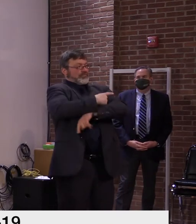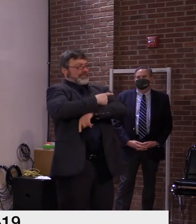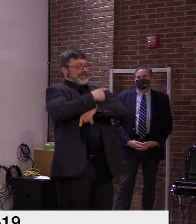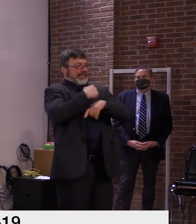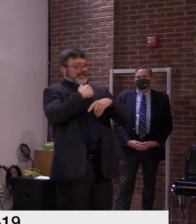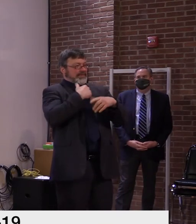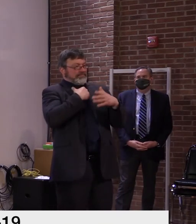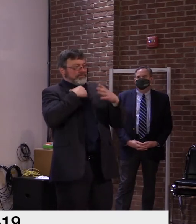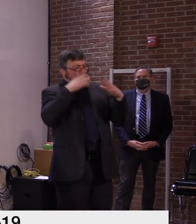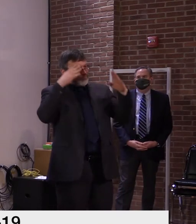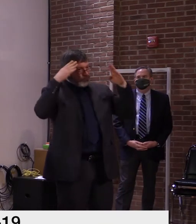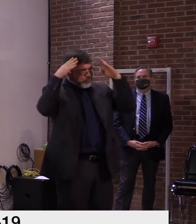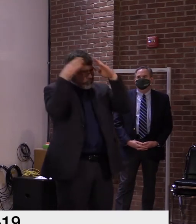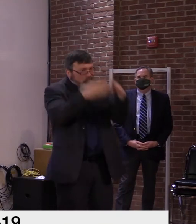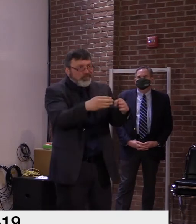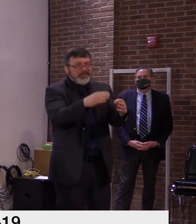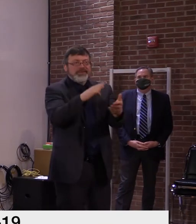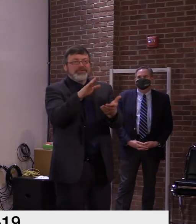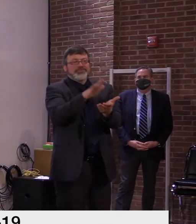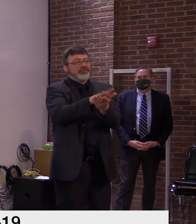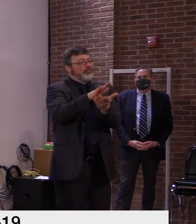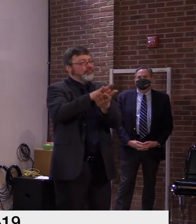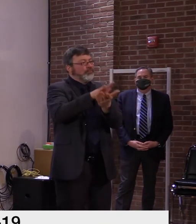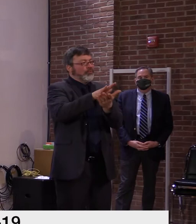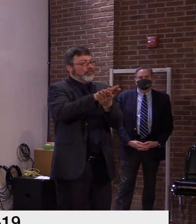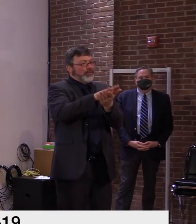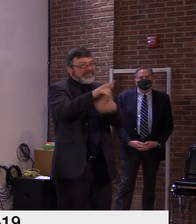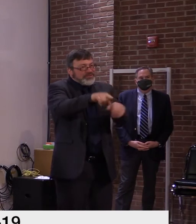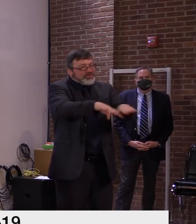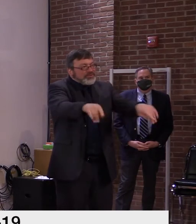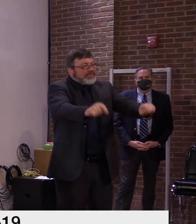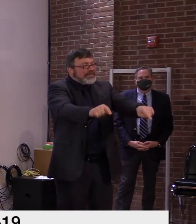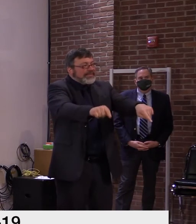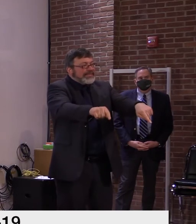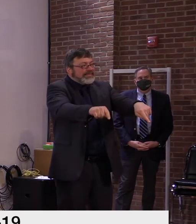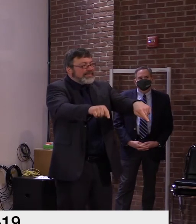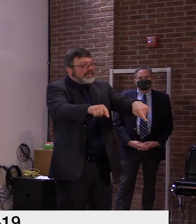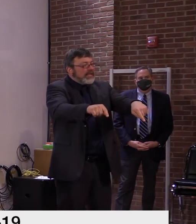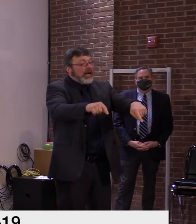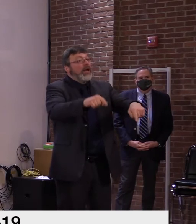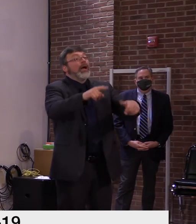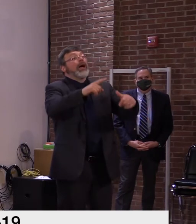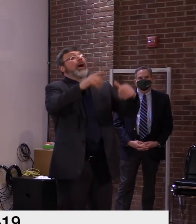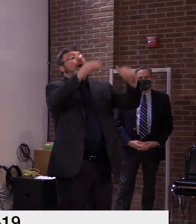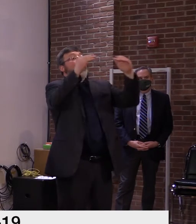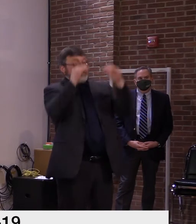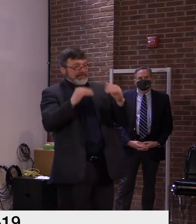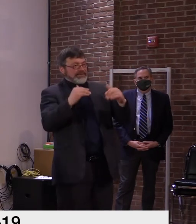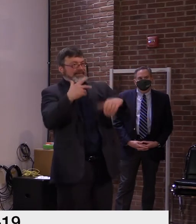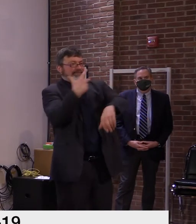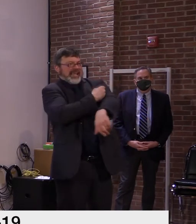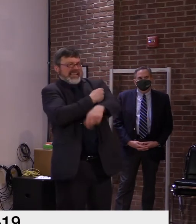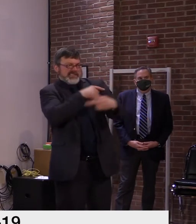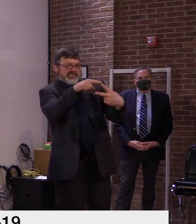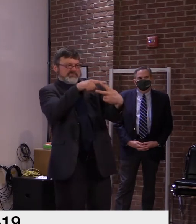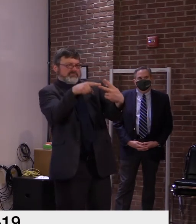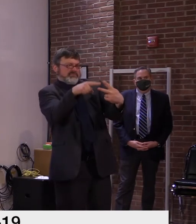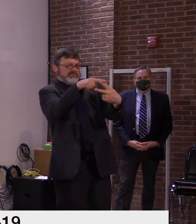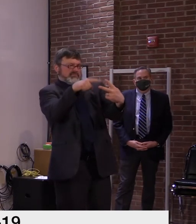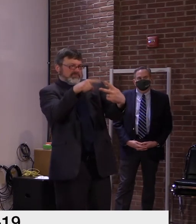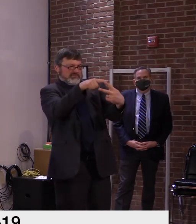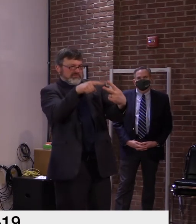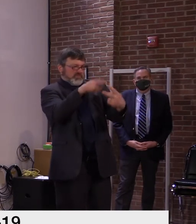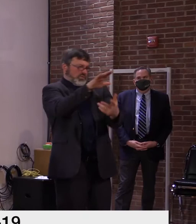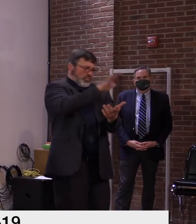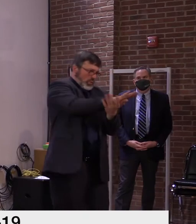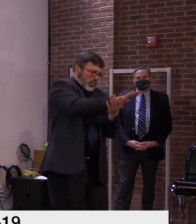many vaccinated as possible. I would say sometime first part of April, we will be able to,